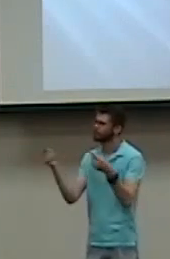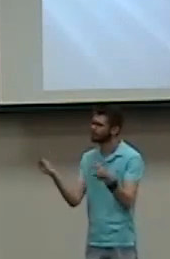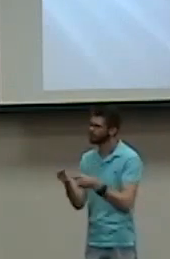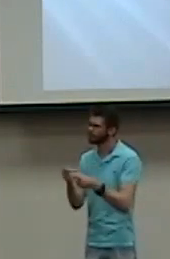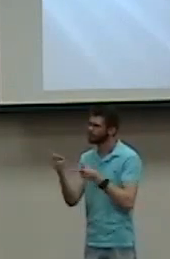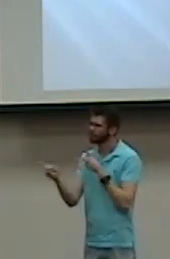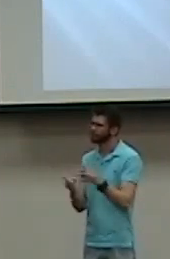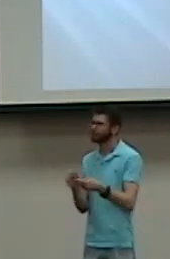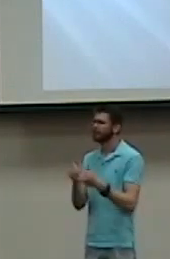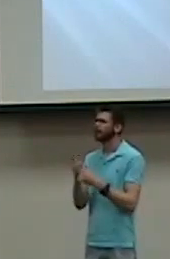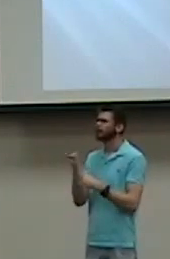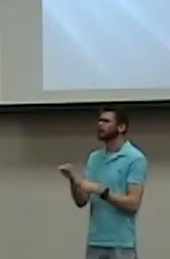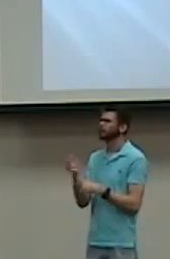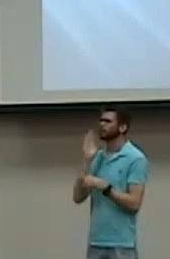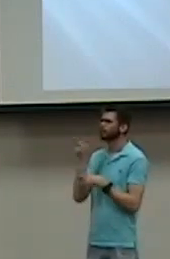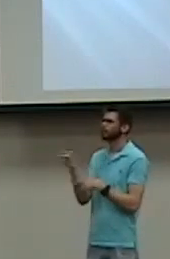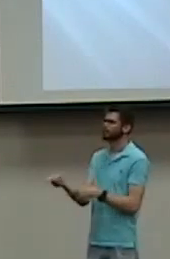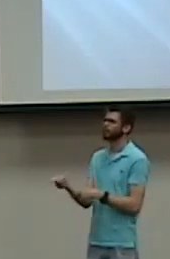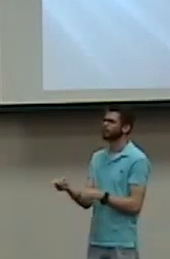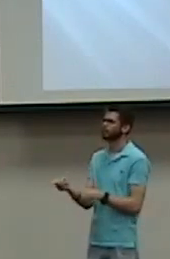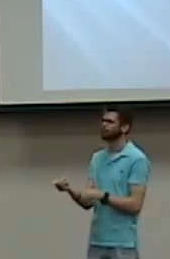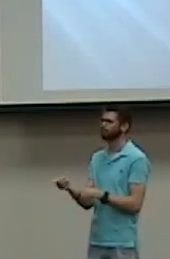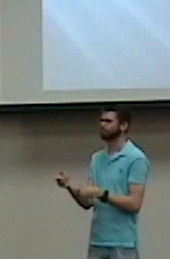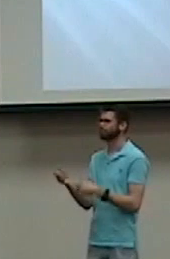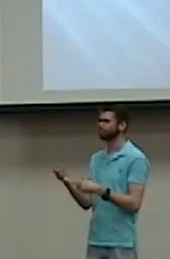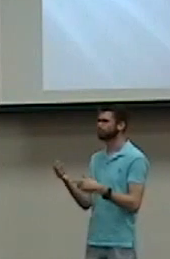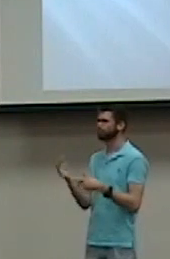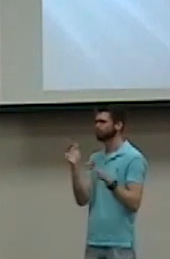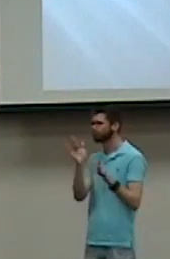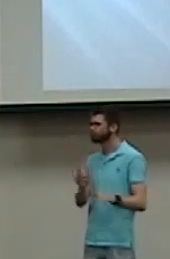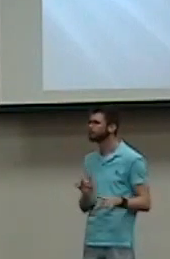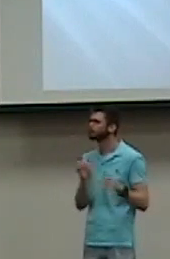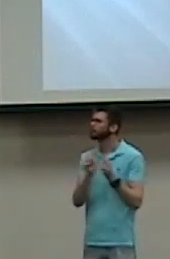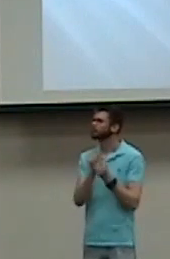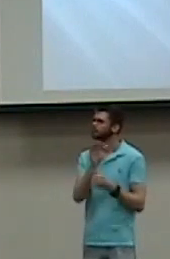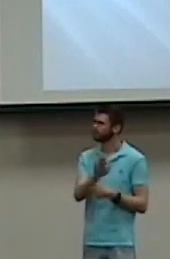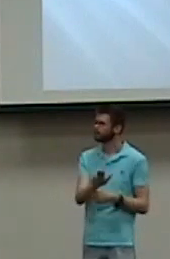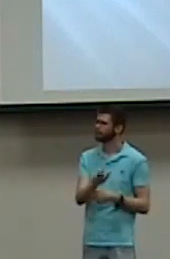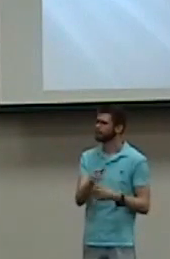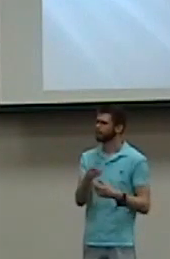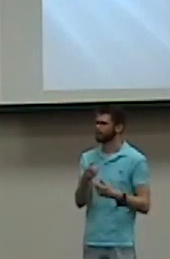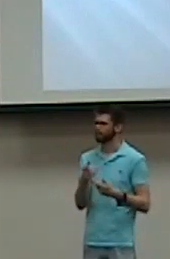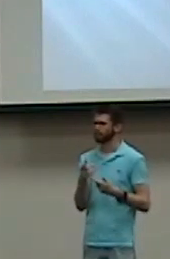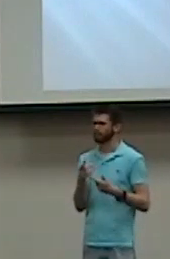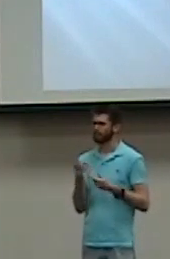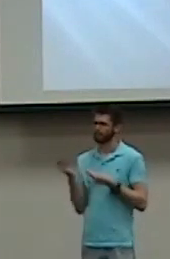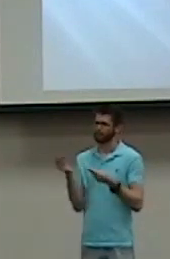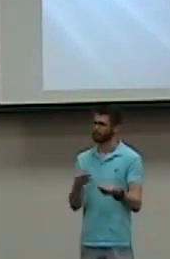you step into their lives and breed help and hope and not just do something?